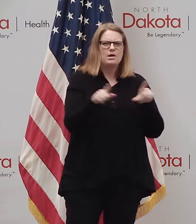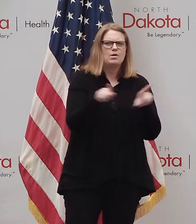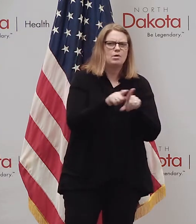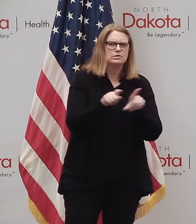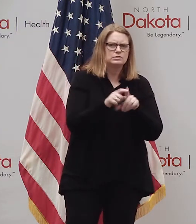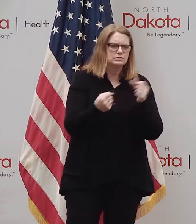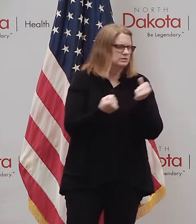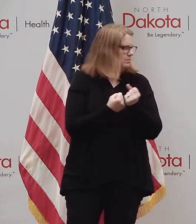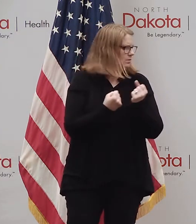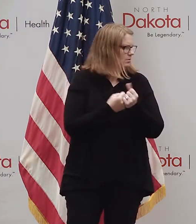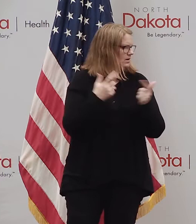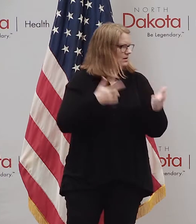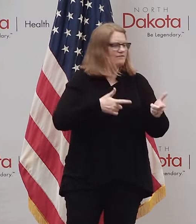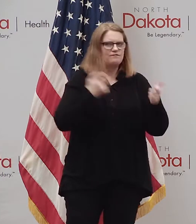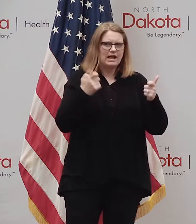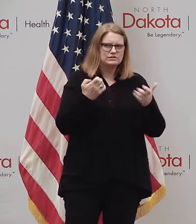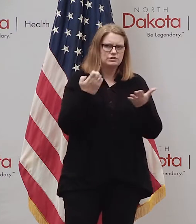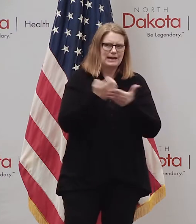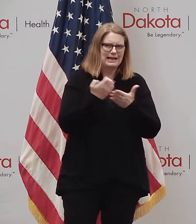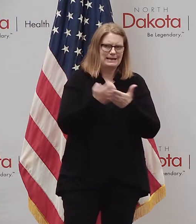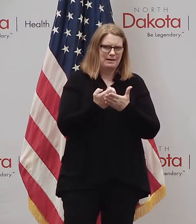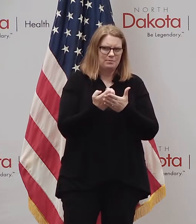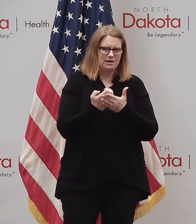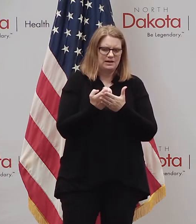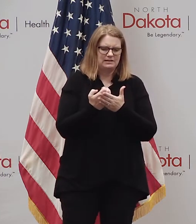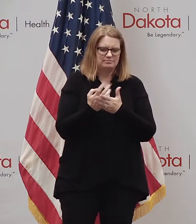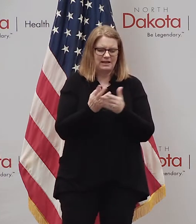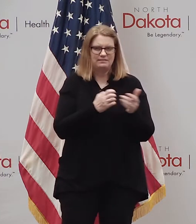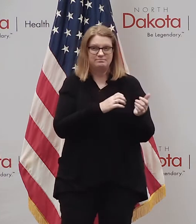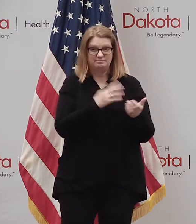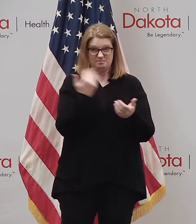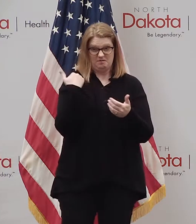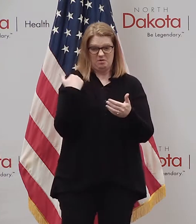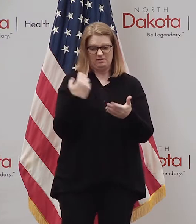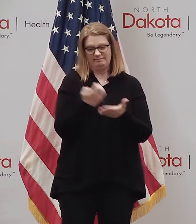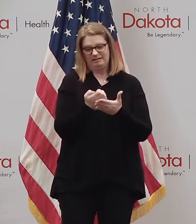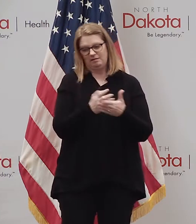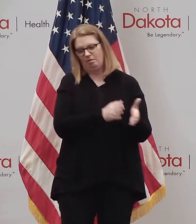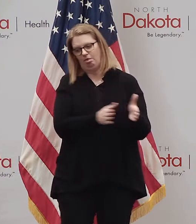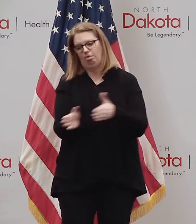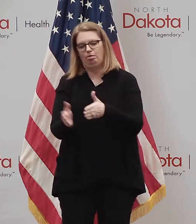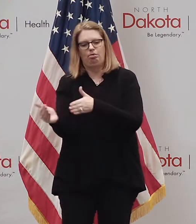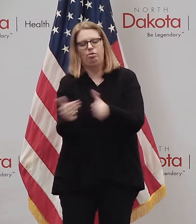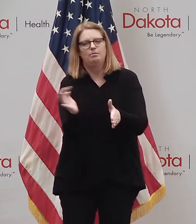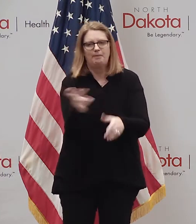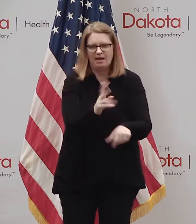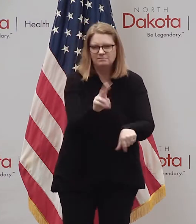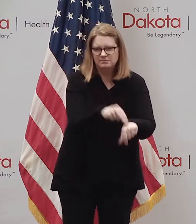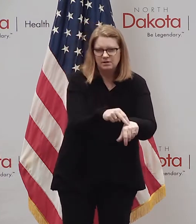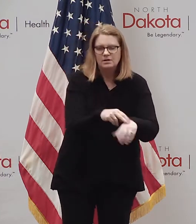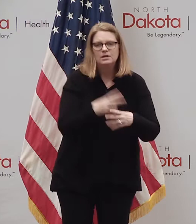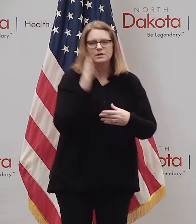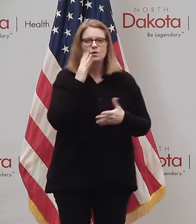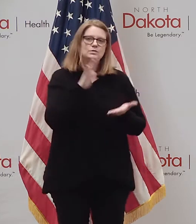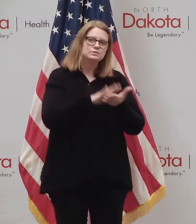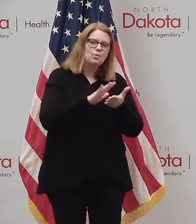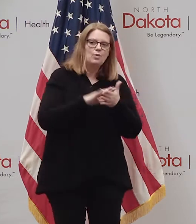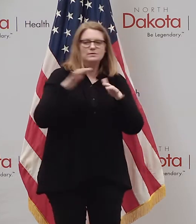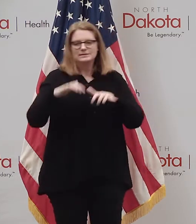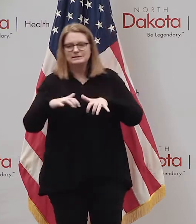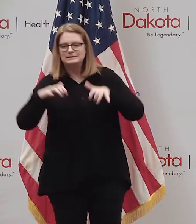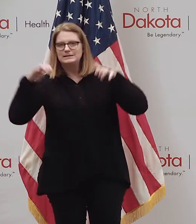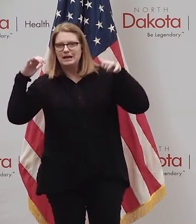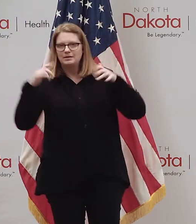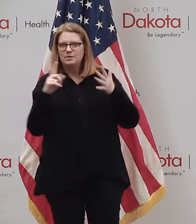support faster economic recovery, because we know the private sector, we know that schools, we know that stadiums, we know there's going to be